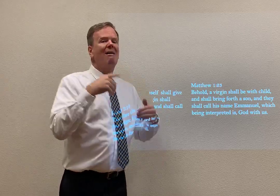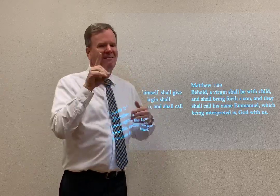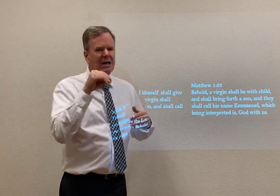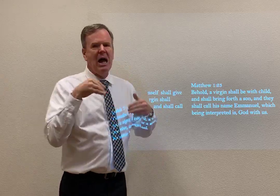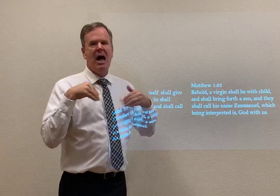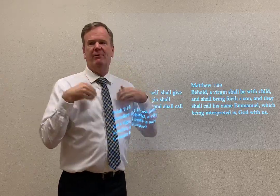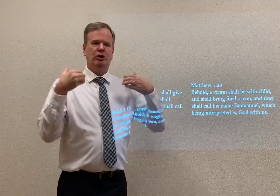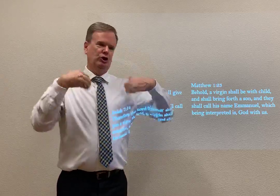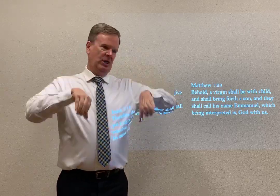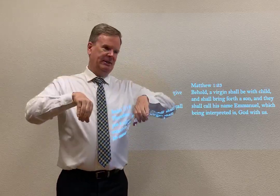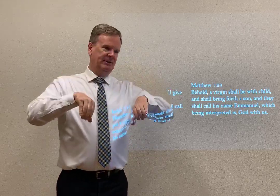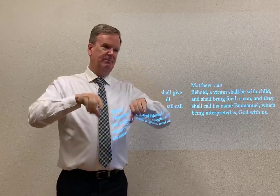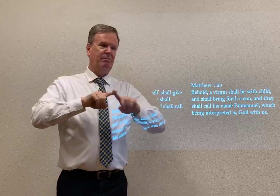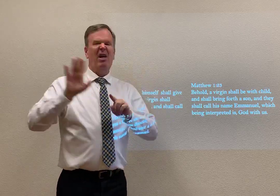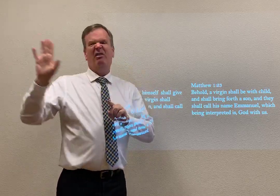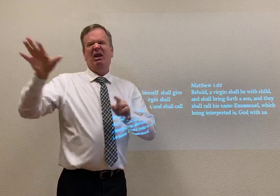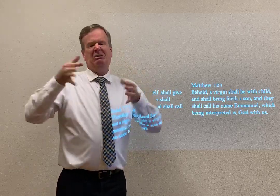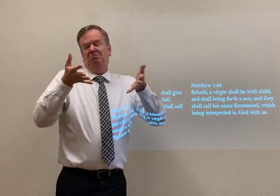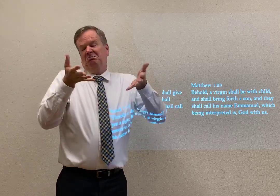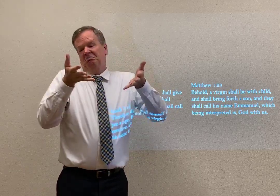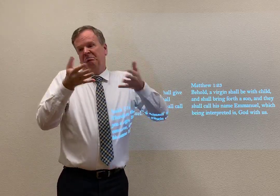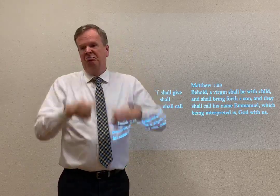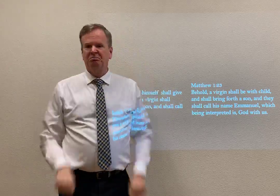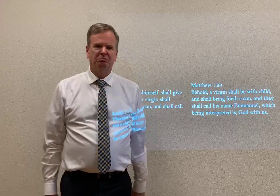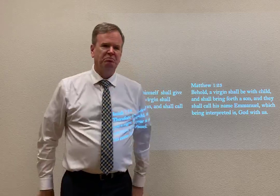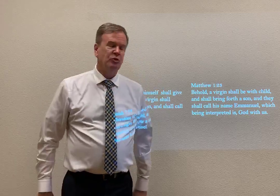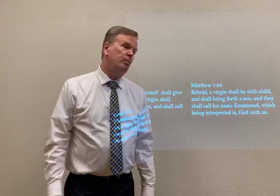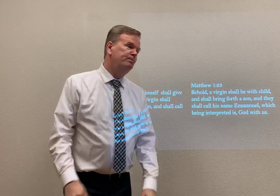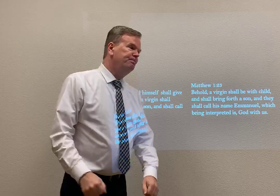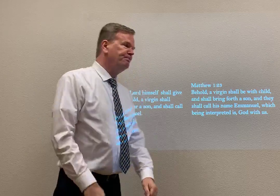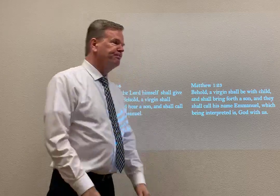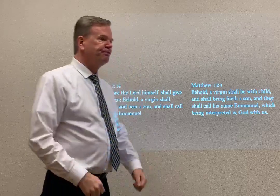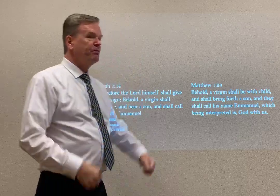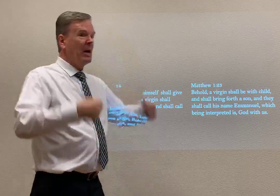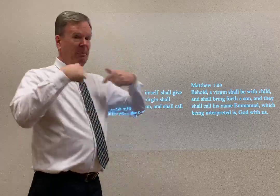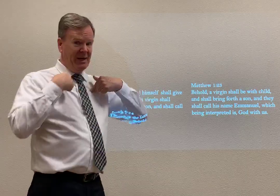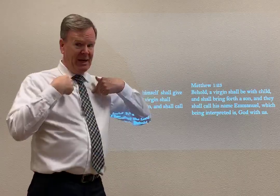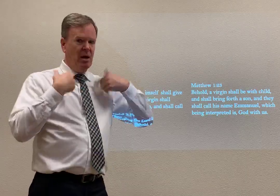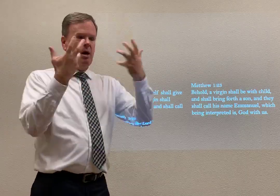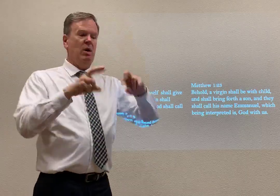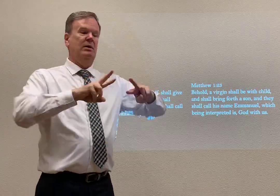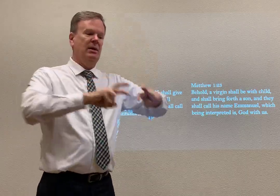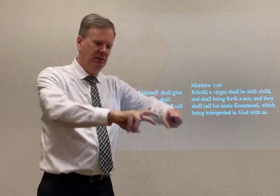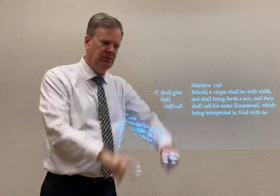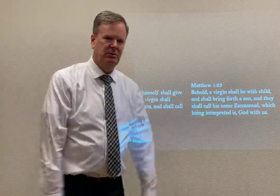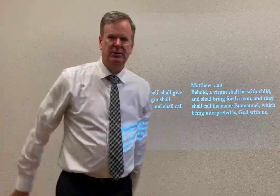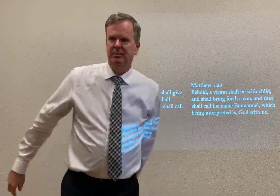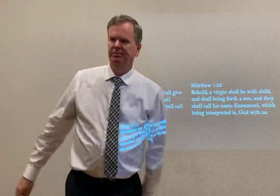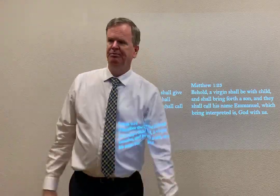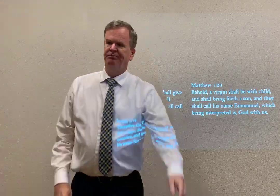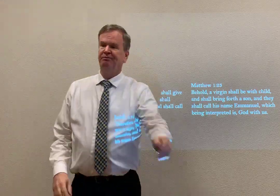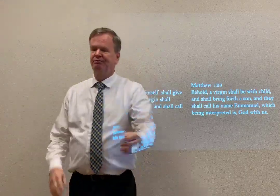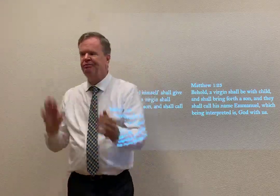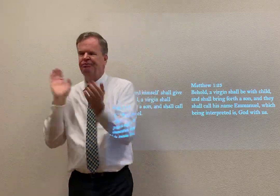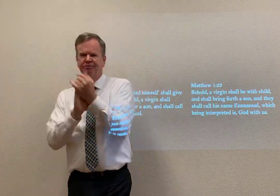Bibles. Everybody has a chance, but it is up to you. For me, I want to analyze it. I want to